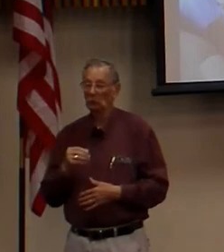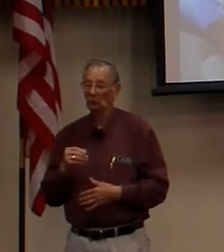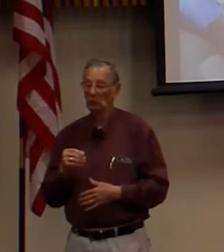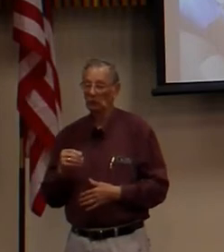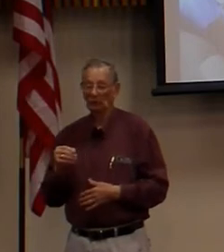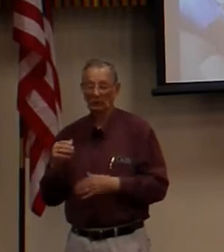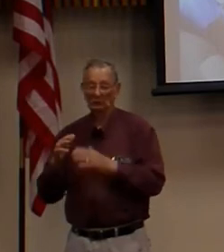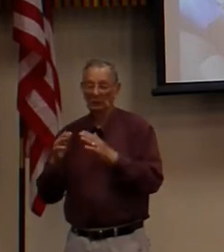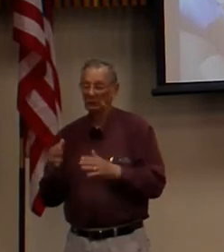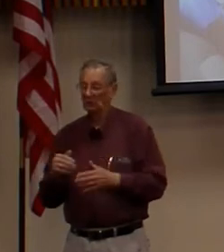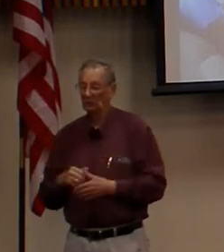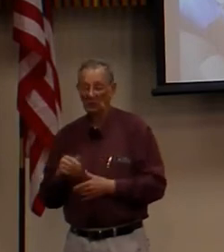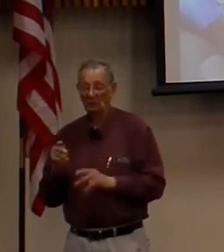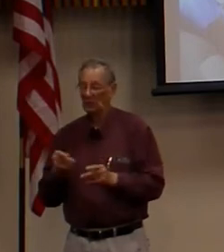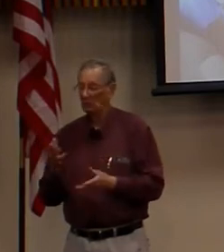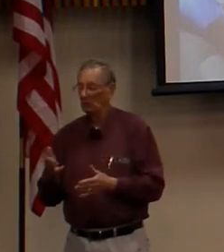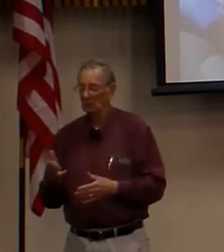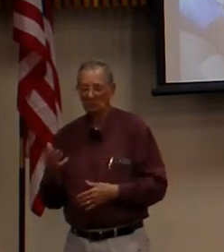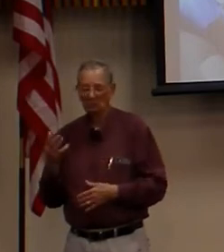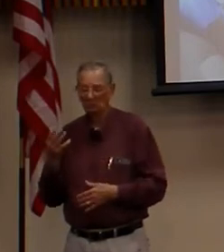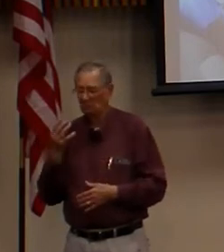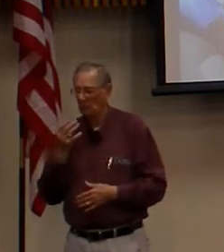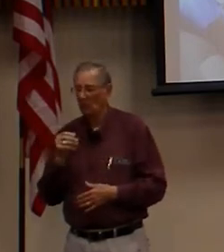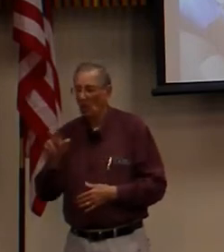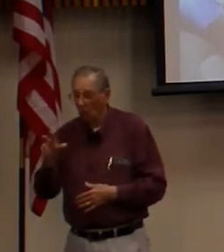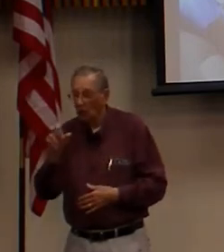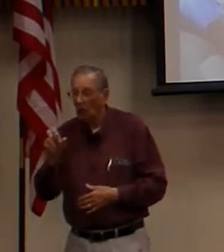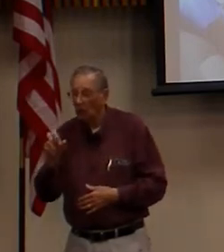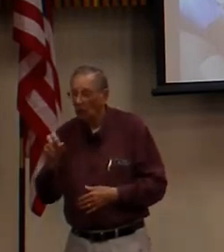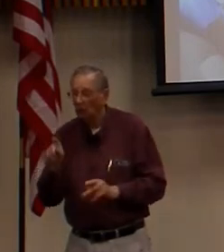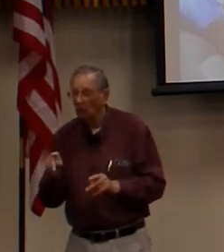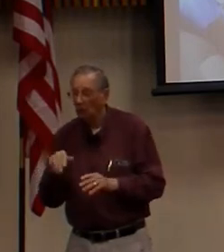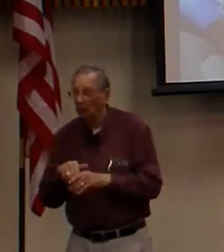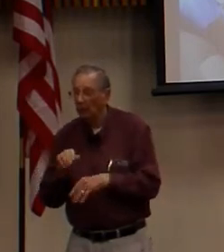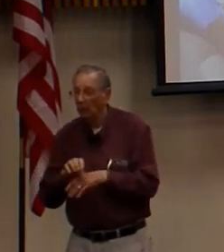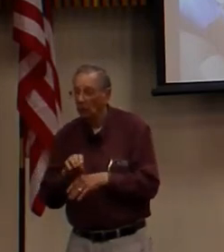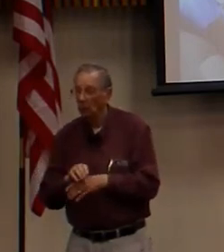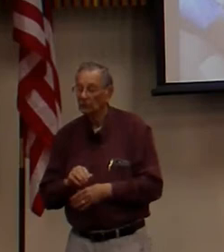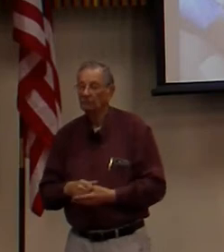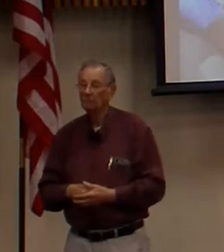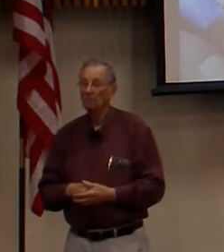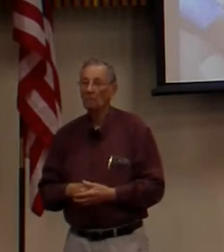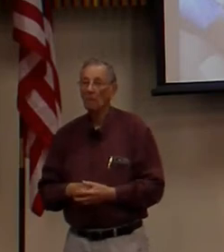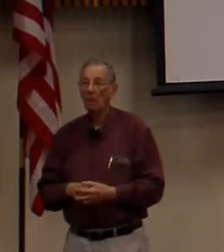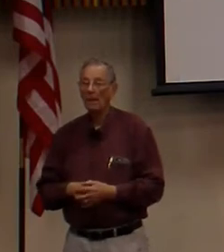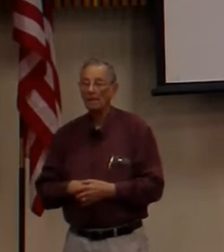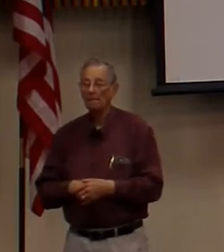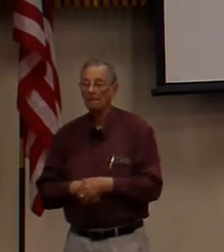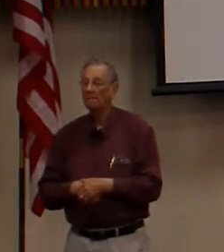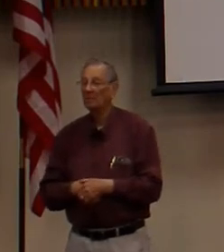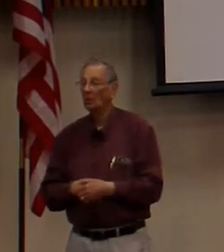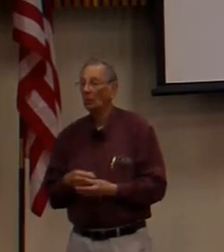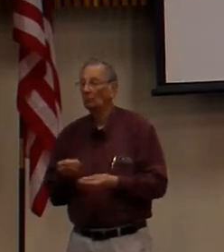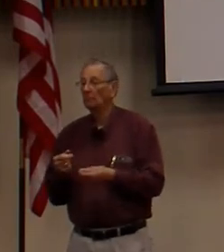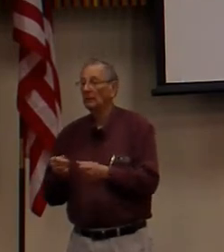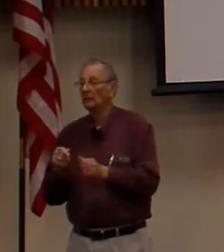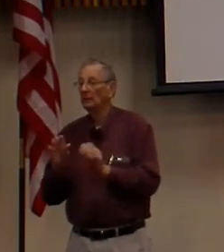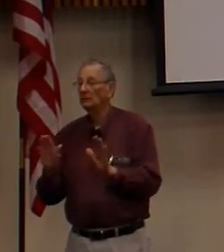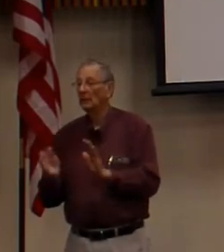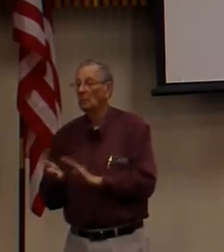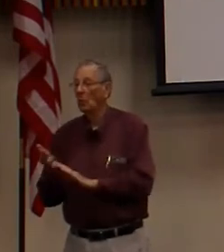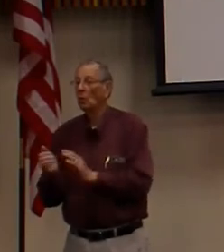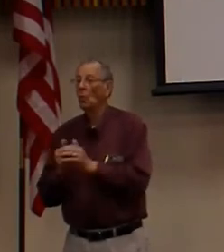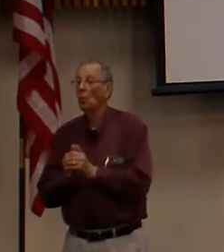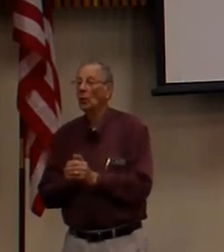as the building goes and the people as well. This is a church about 300, more or less. And so we spent Sunday morning